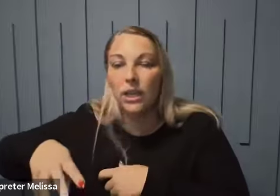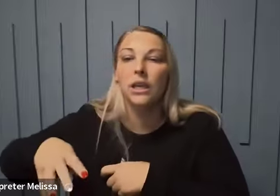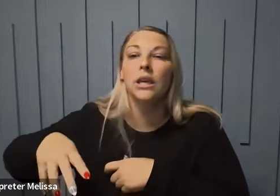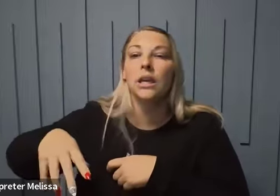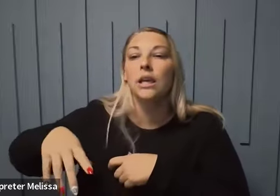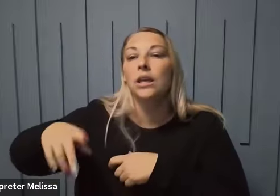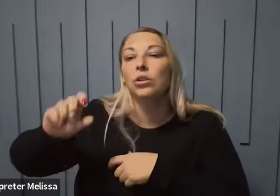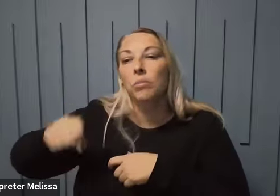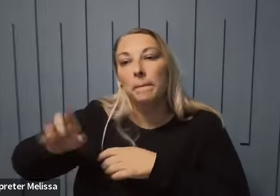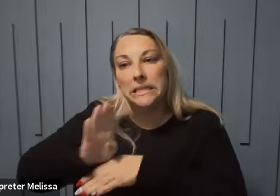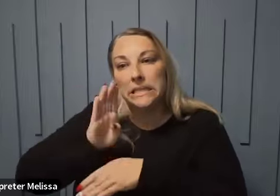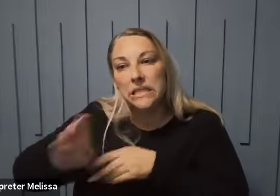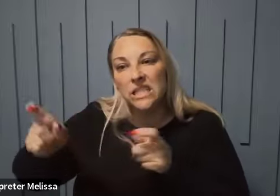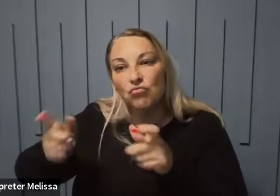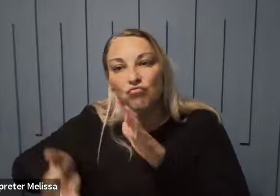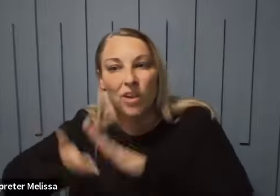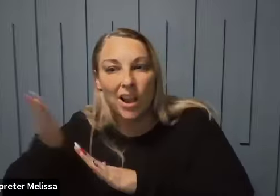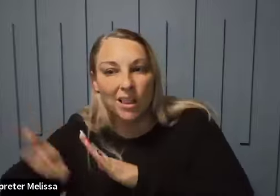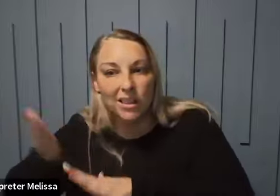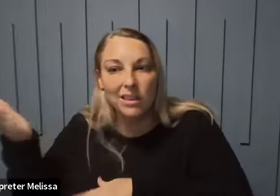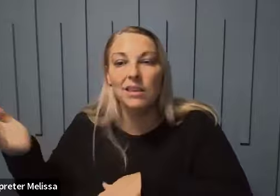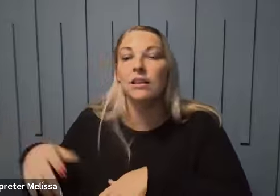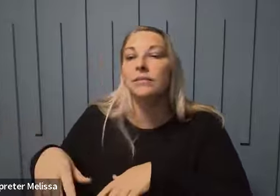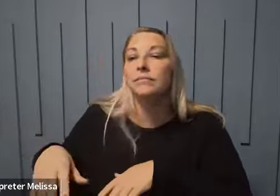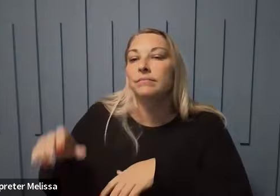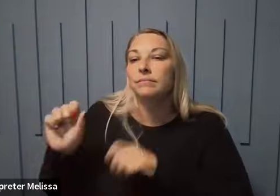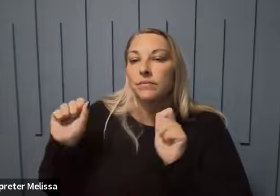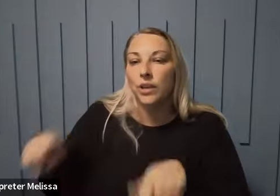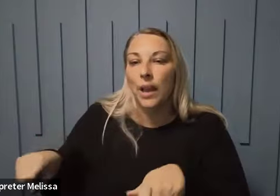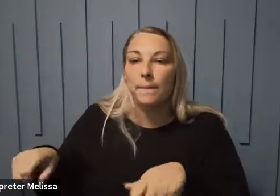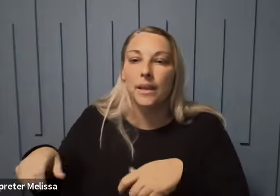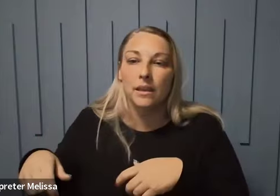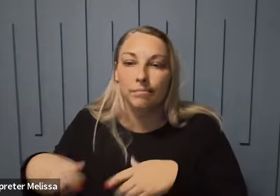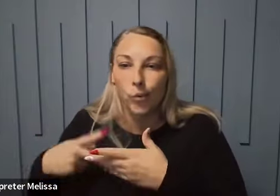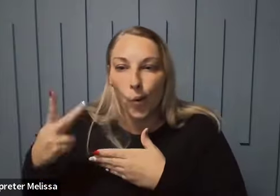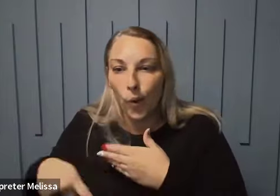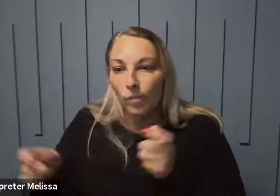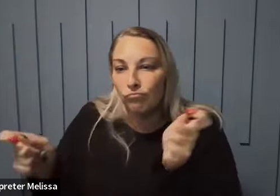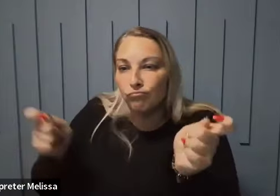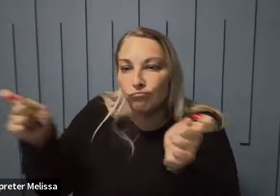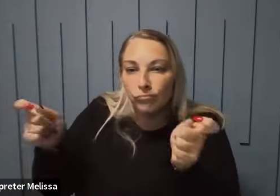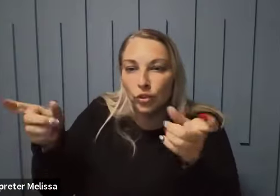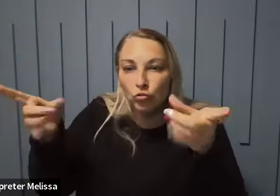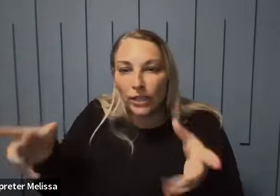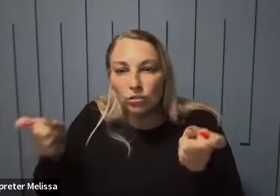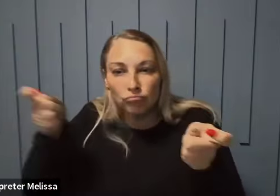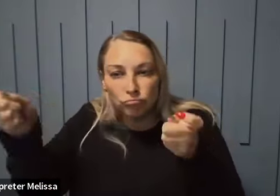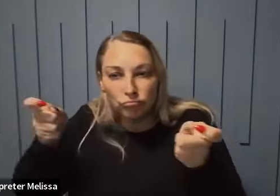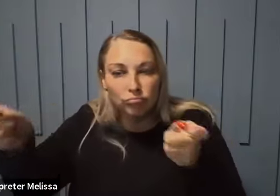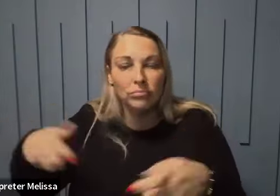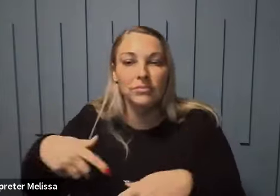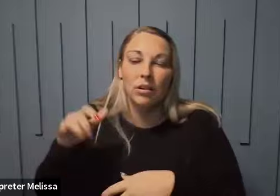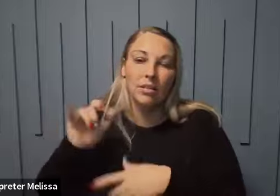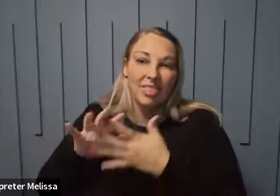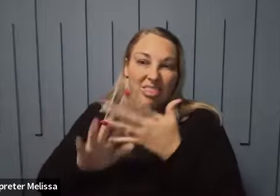could be running a business. We could be running a program, the director of something. So that's a lot of